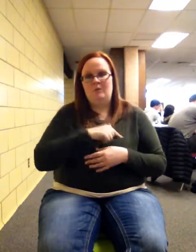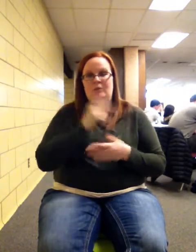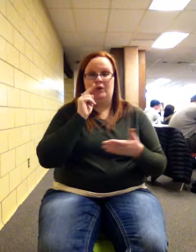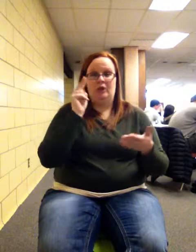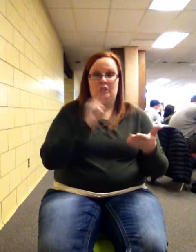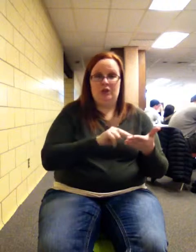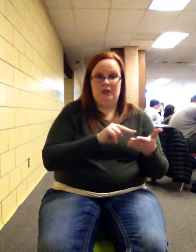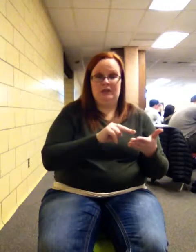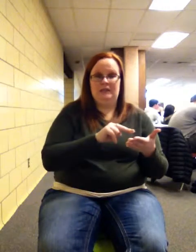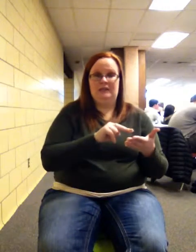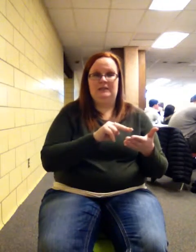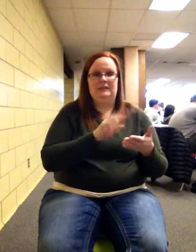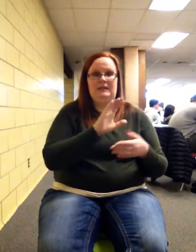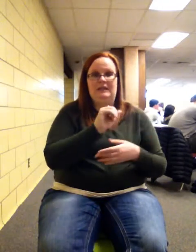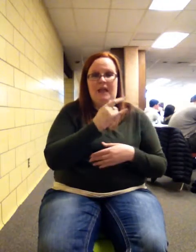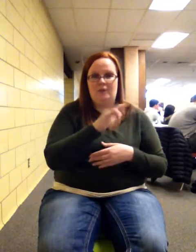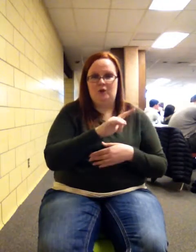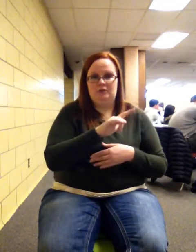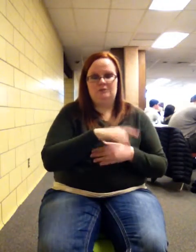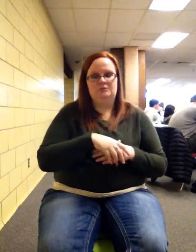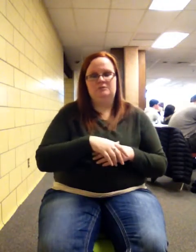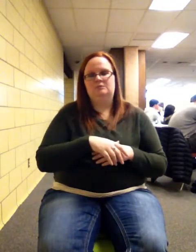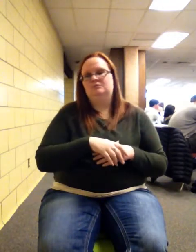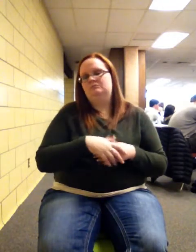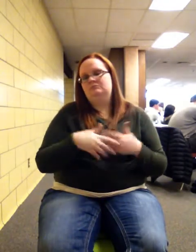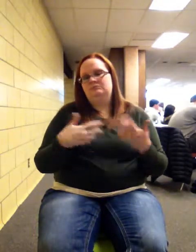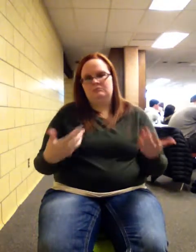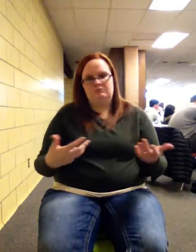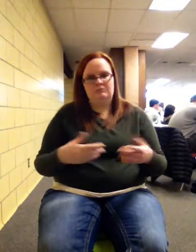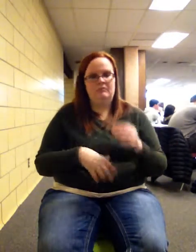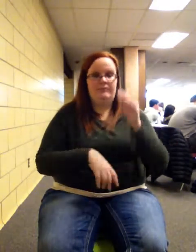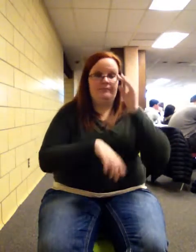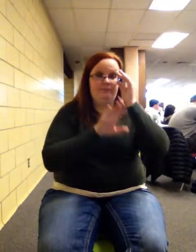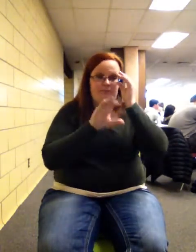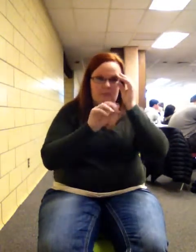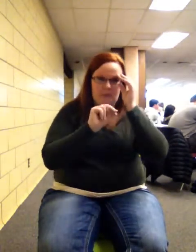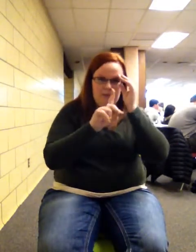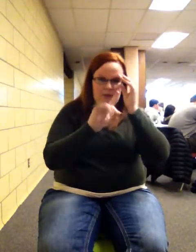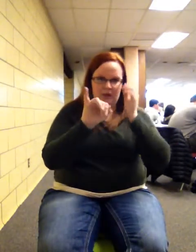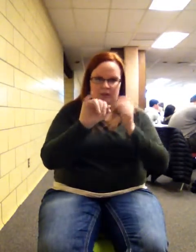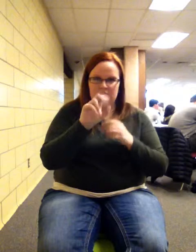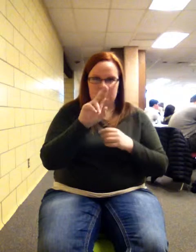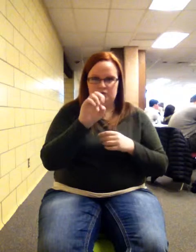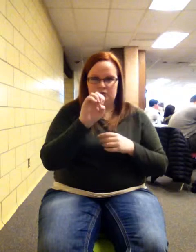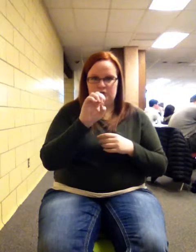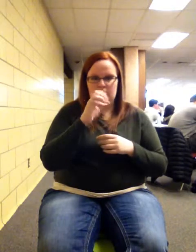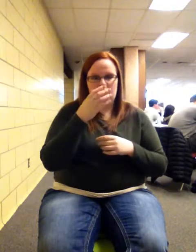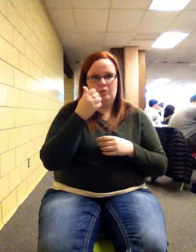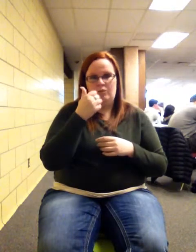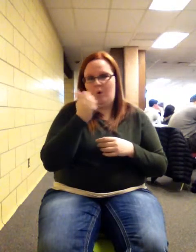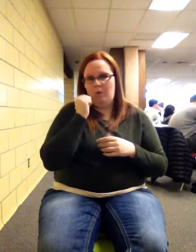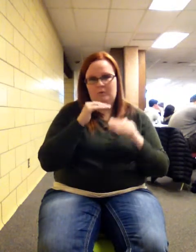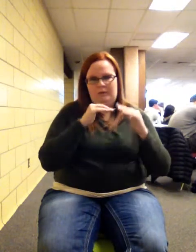Stocks never mature. Bonds, a company's not going to put a bond issue out there and have it be outstanding less than a year. That just doesn't make